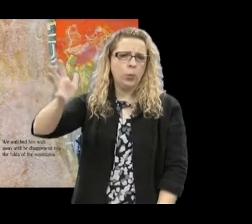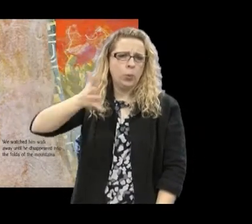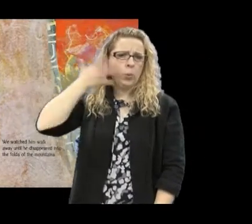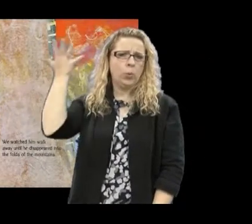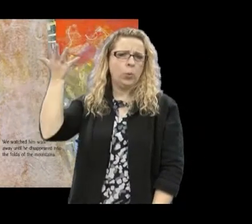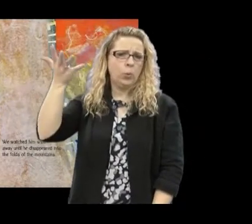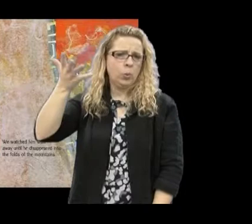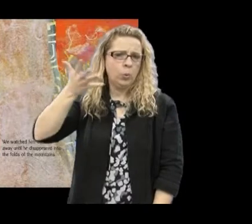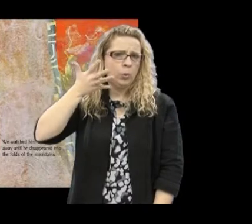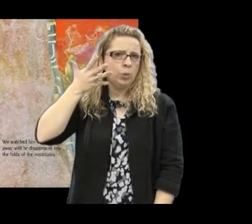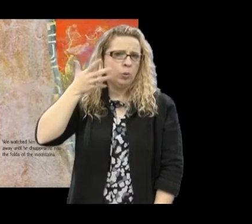and he understood.